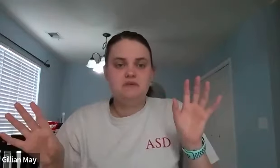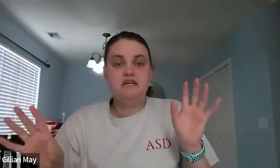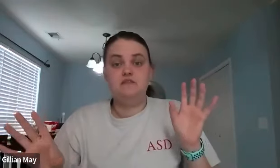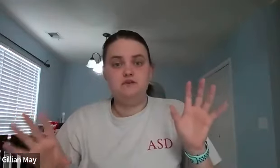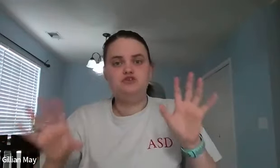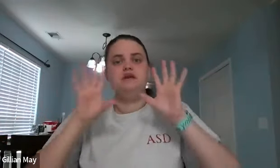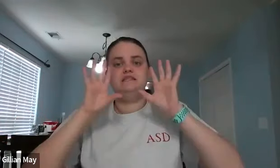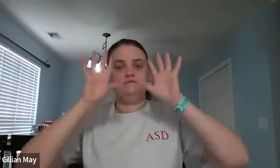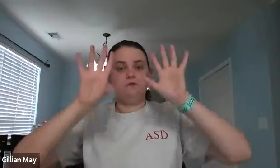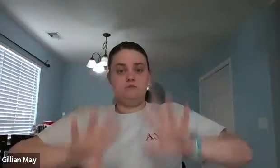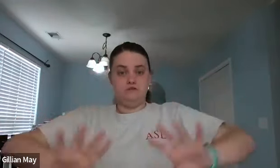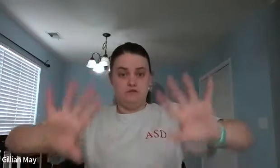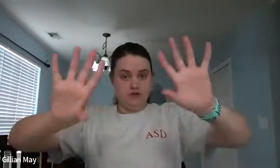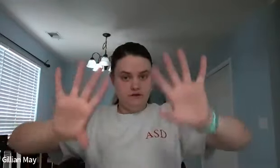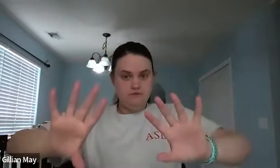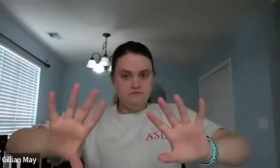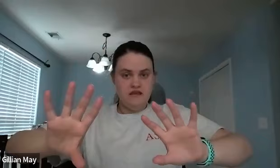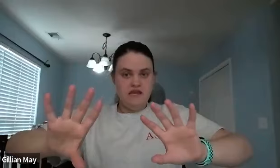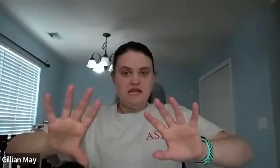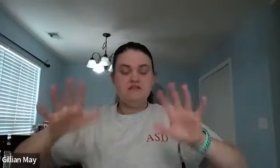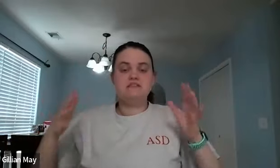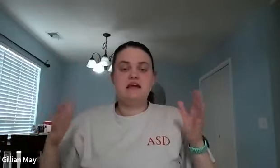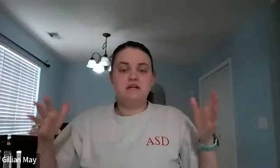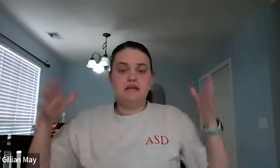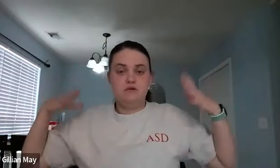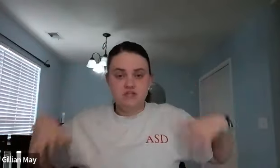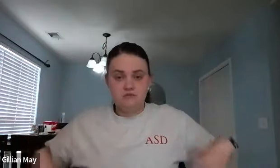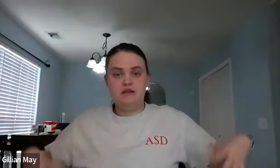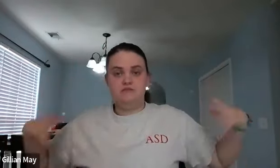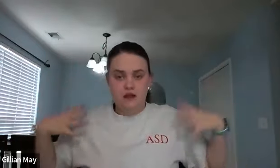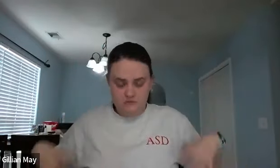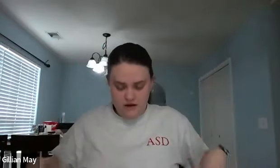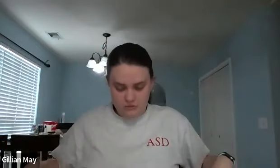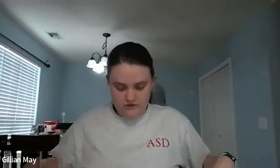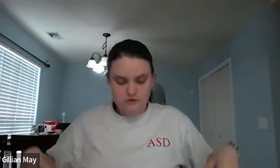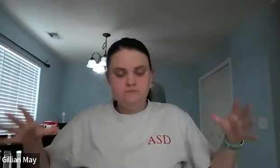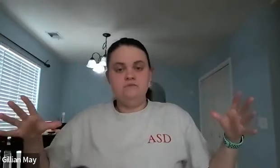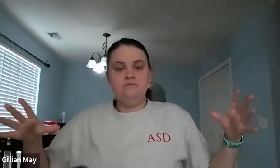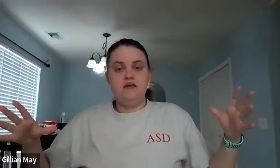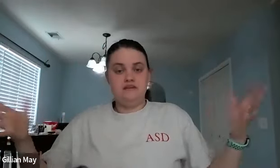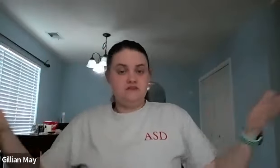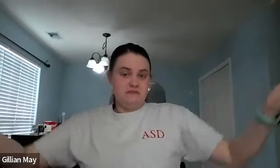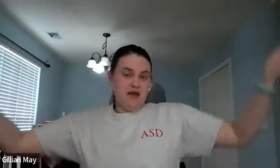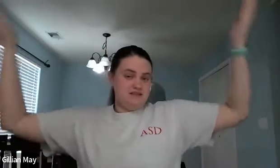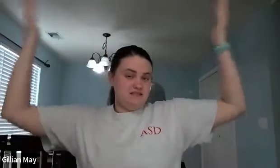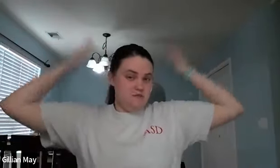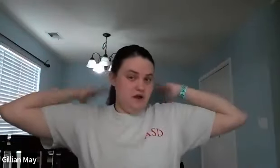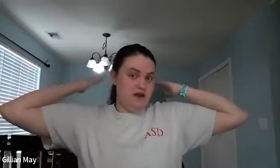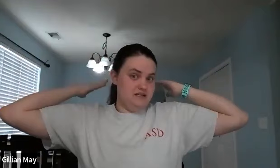happening in the future isn't going to be in front of you. Anything that's happening now is going to be like right around with you. And anything in the past is going to be behind